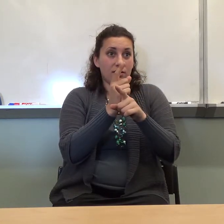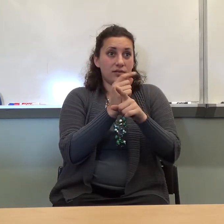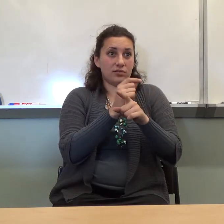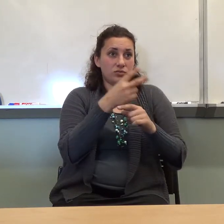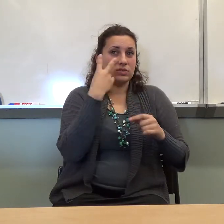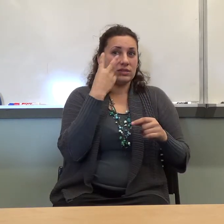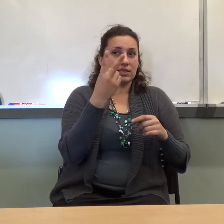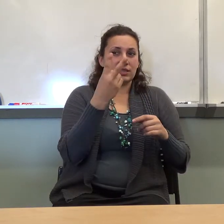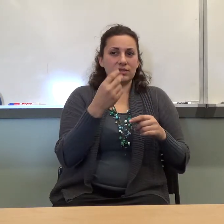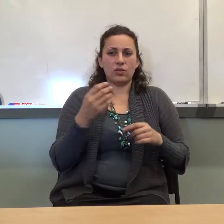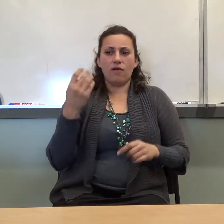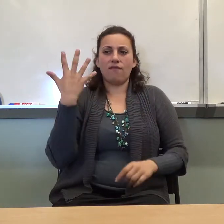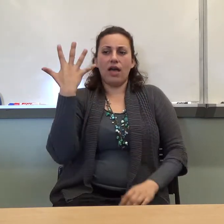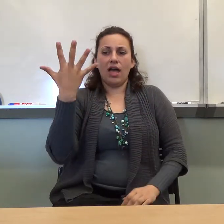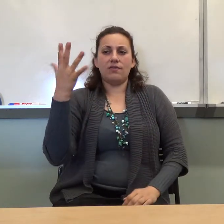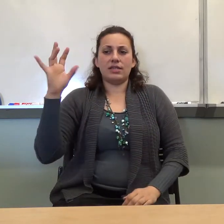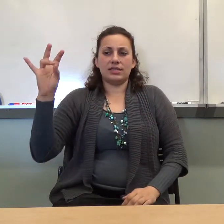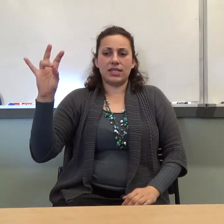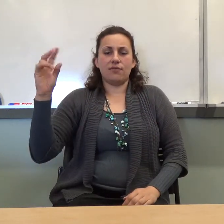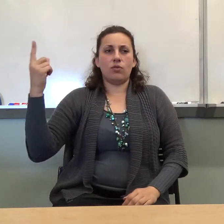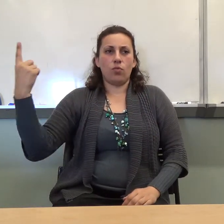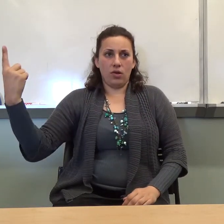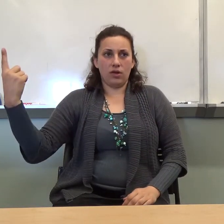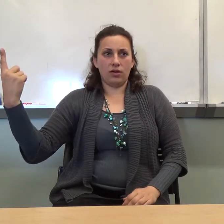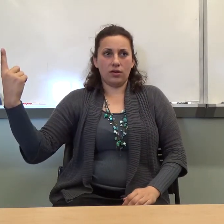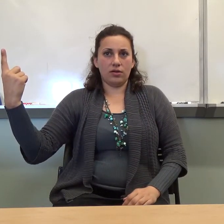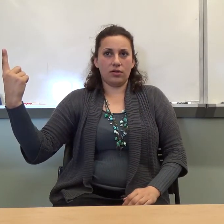a 5, 7, 1 over there. Right. Yeah.